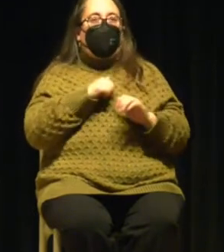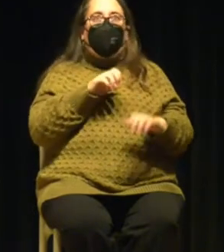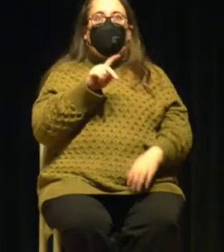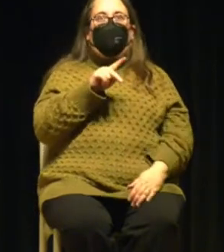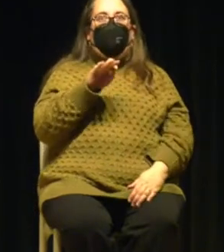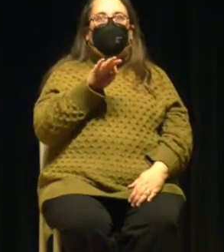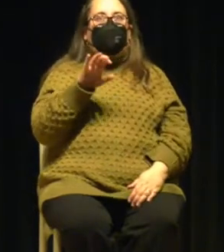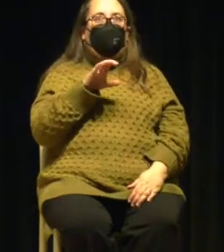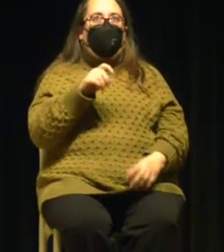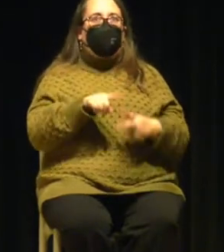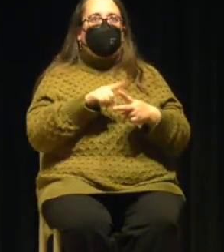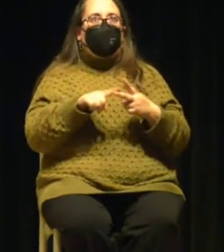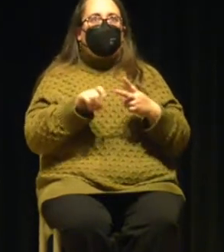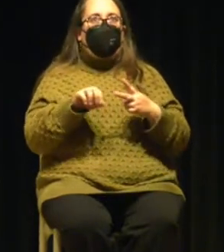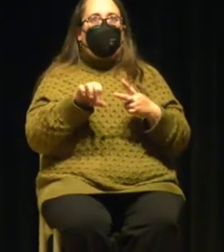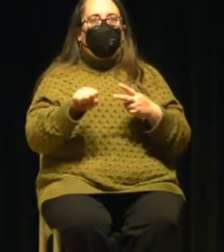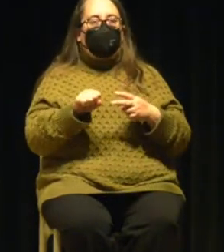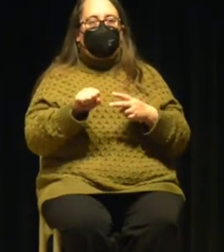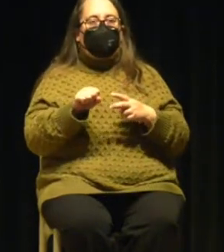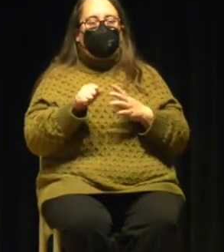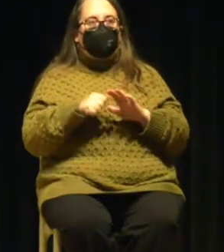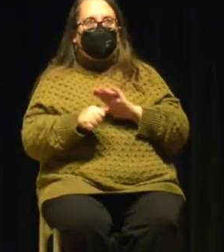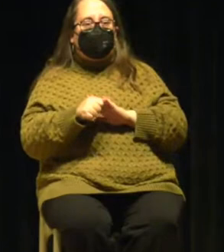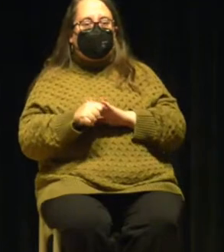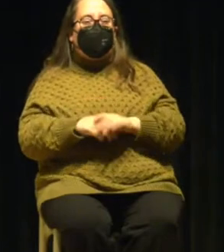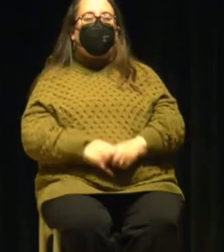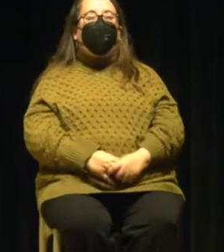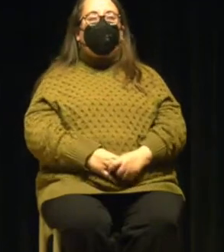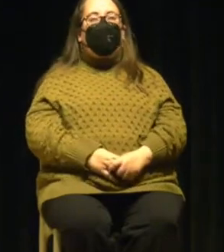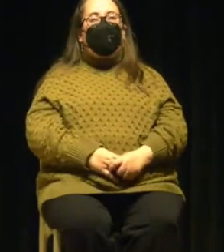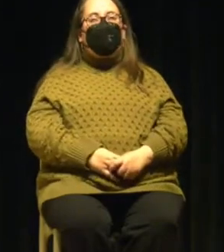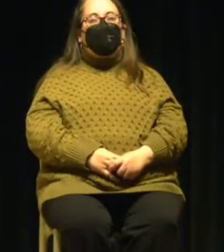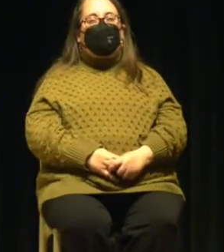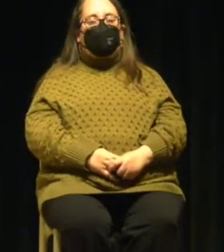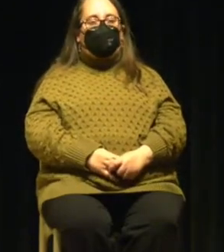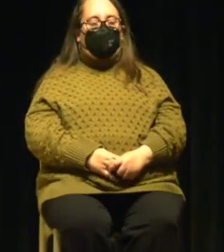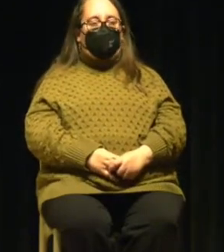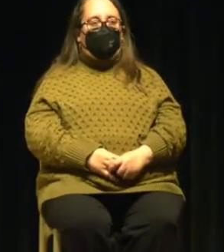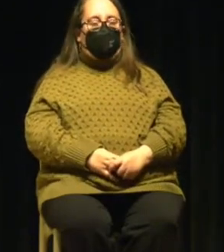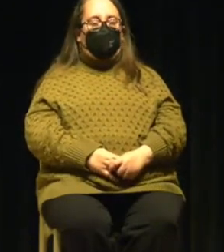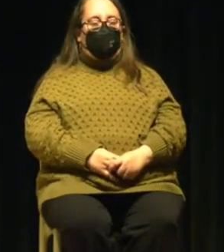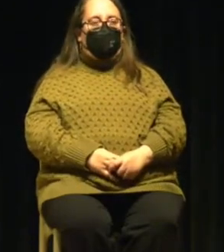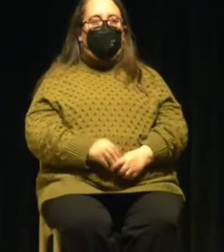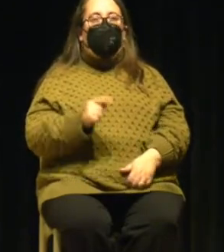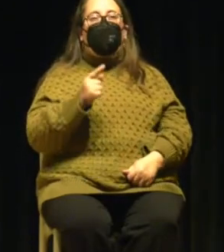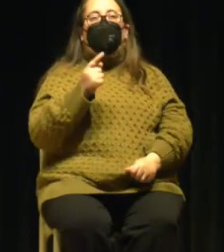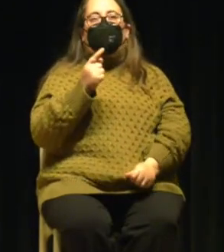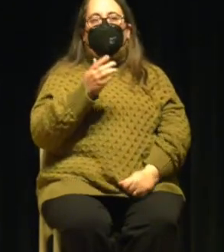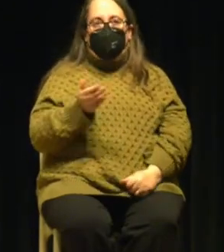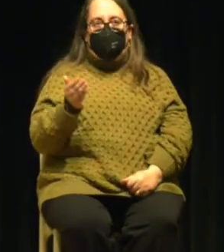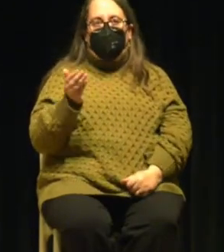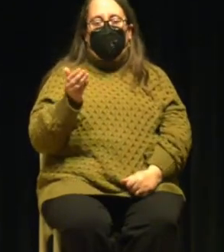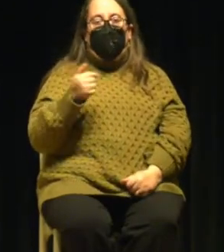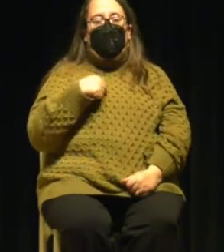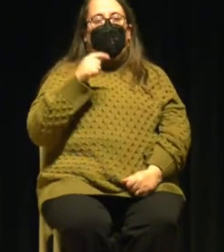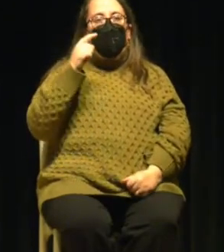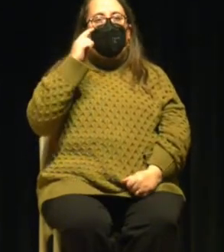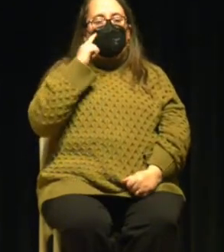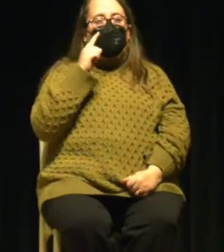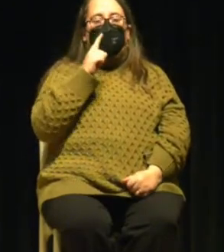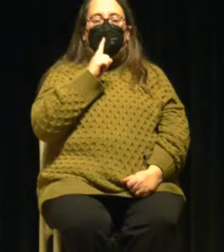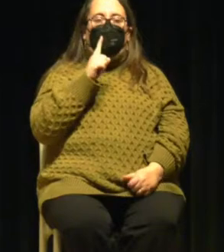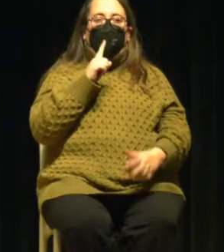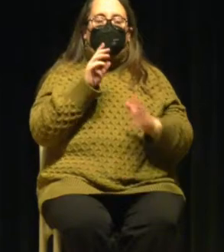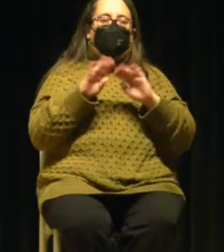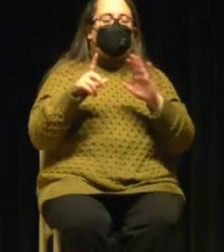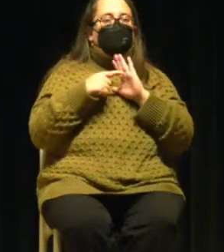Absolutely. on the down low, like that's where I was bad. And I mean, one of the things that I also think is really